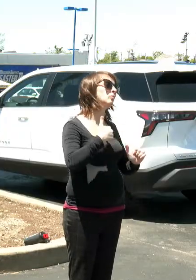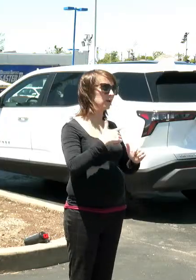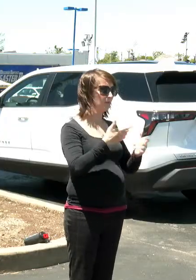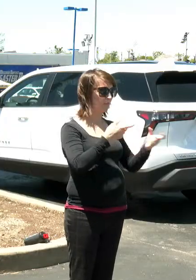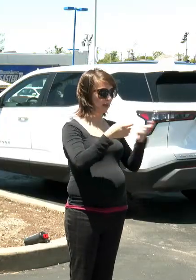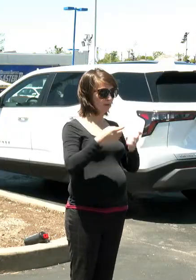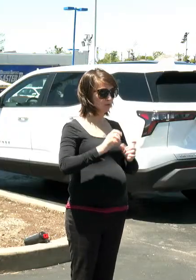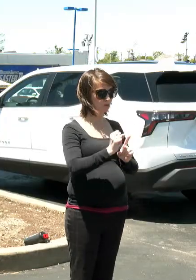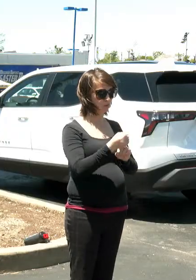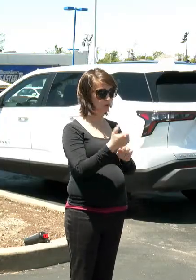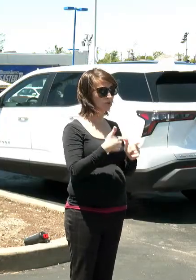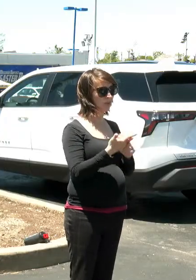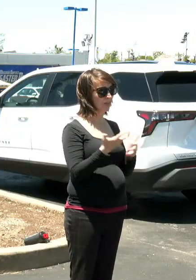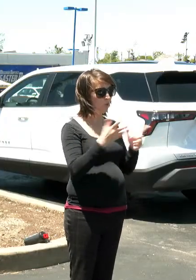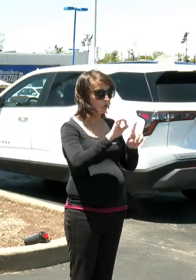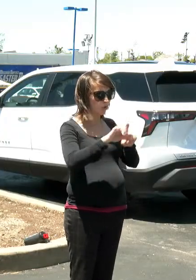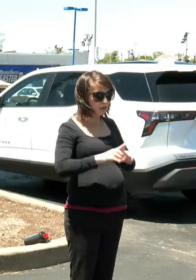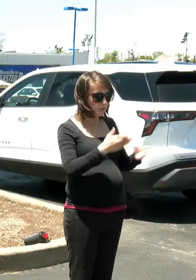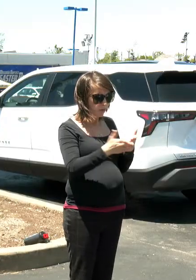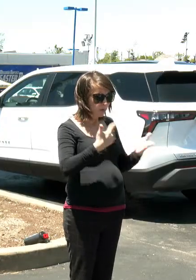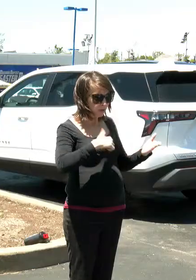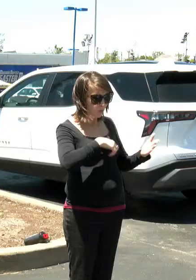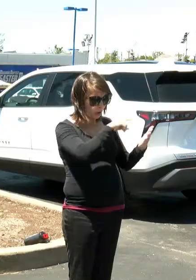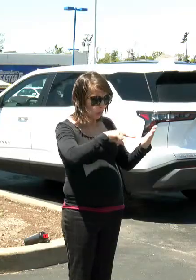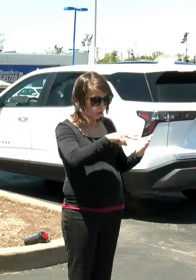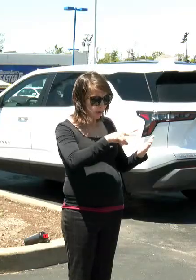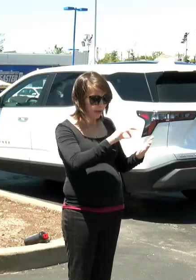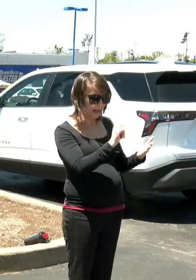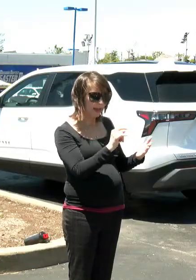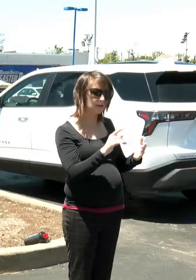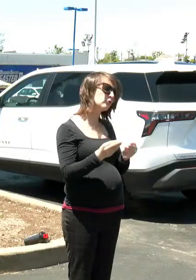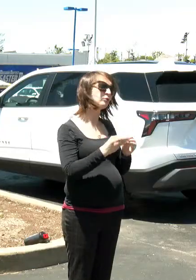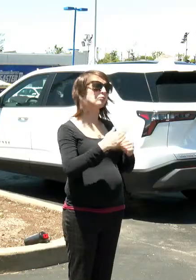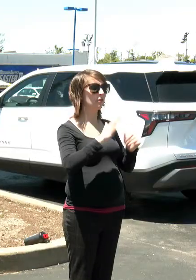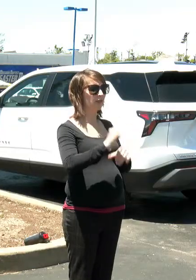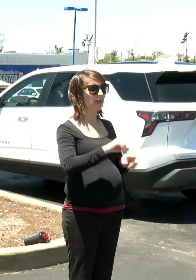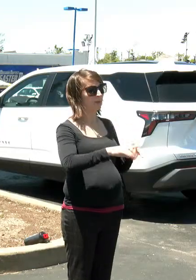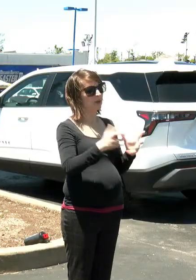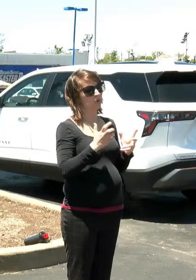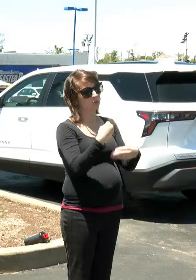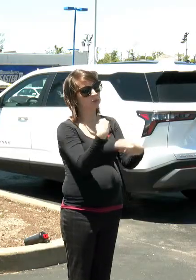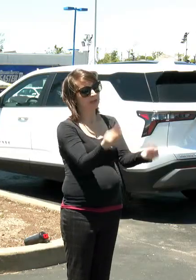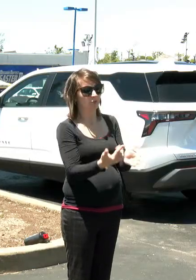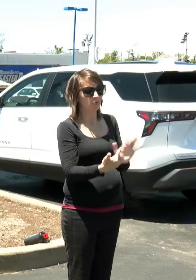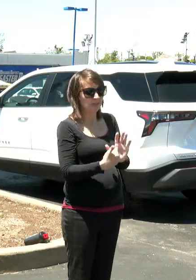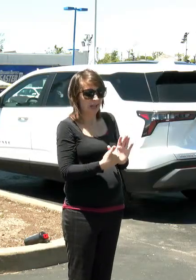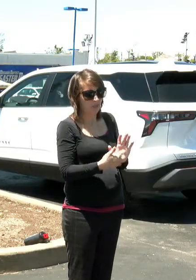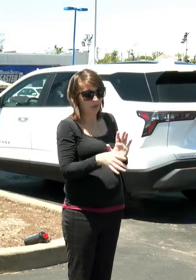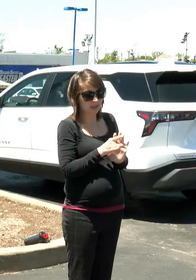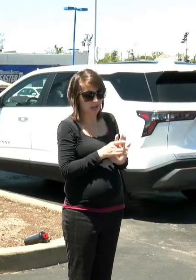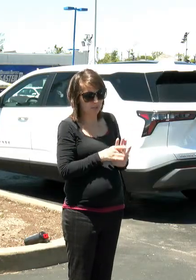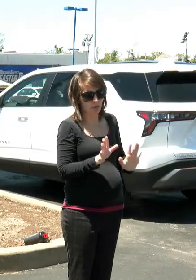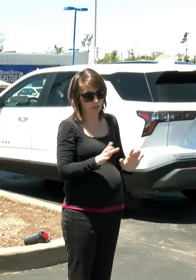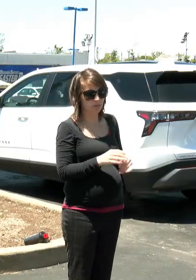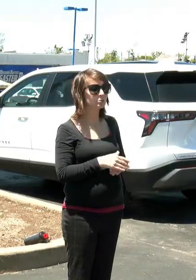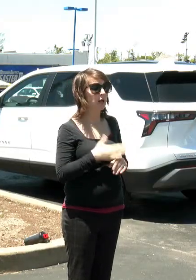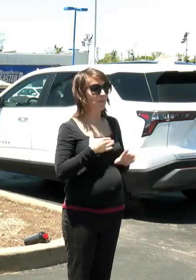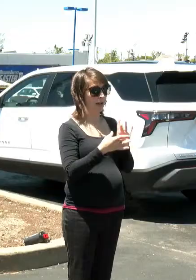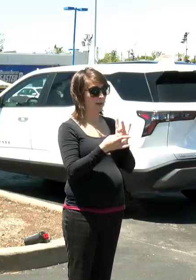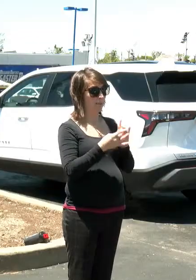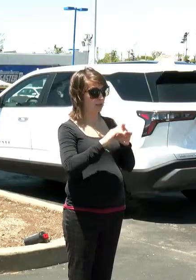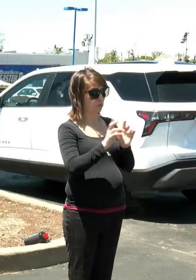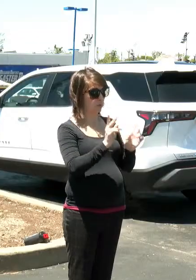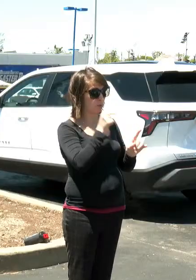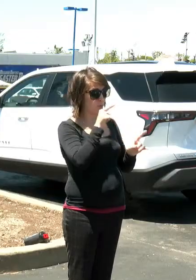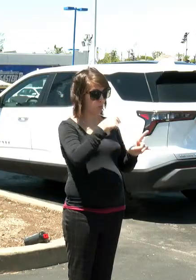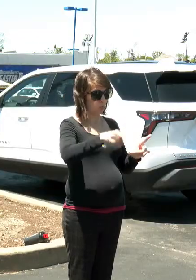situation, and what are the different items we're looking at. There's more than that, but I just wanted to give you a sampling of it. My message to those that are